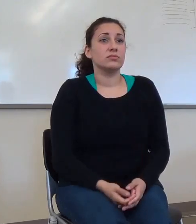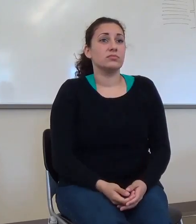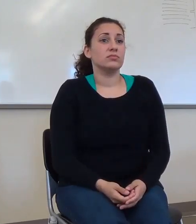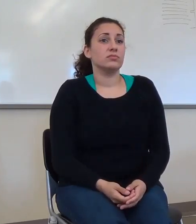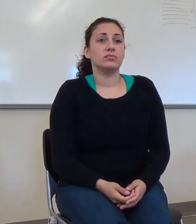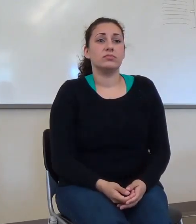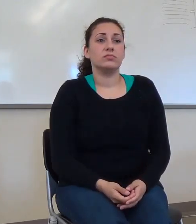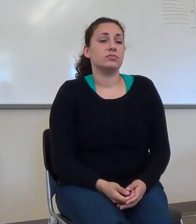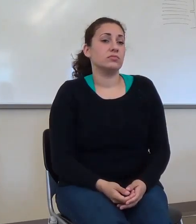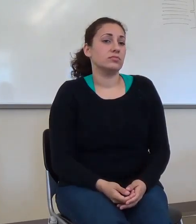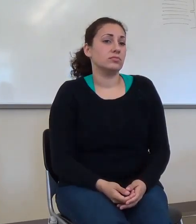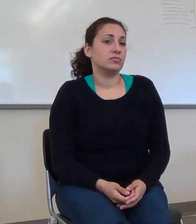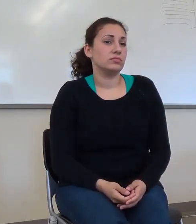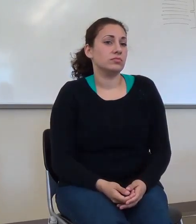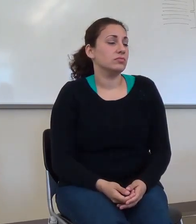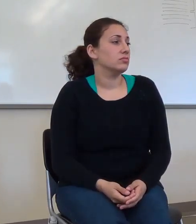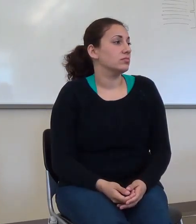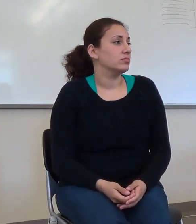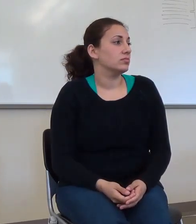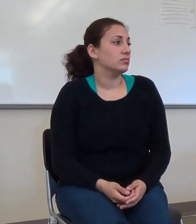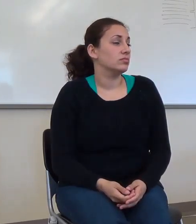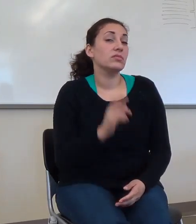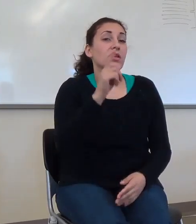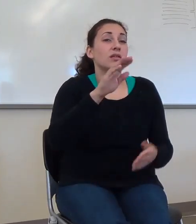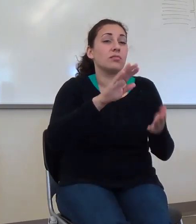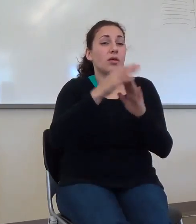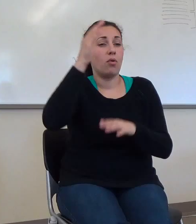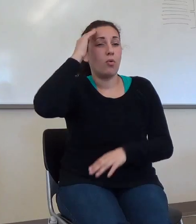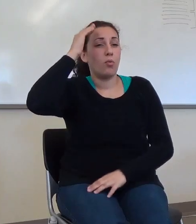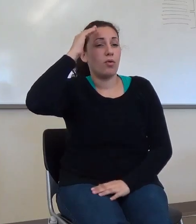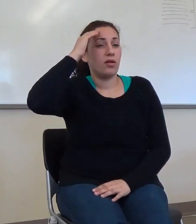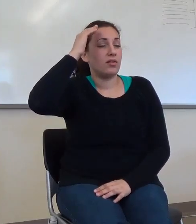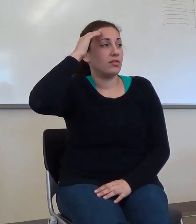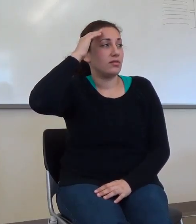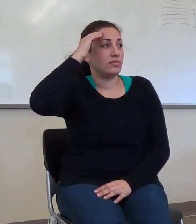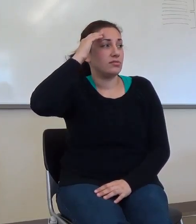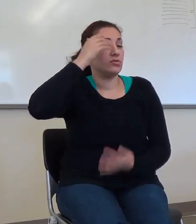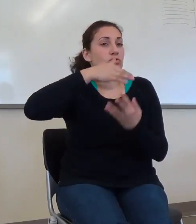They become aware of social expectations.